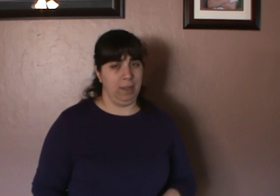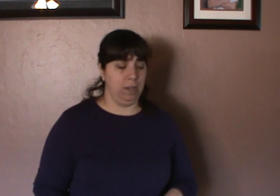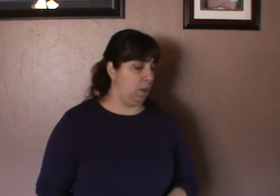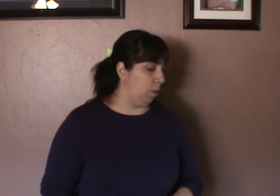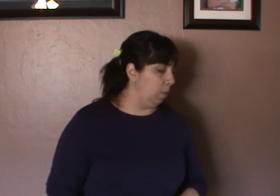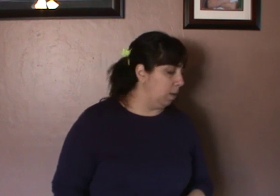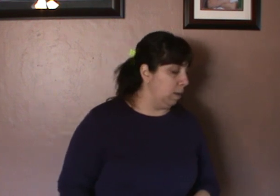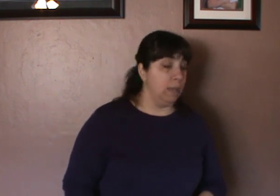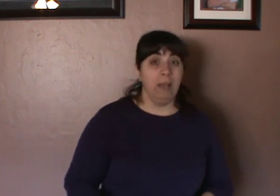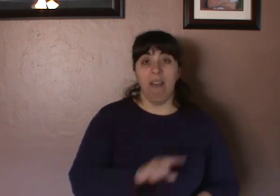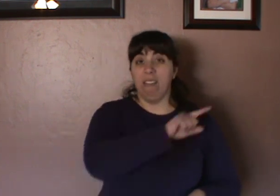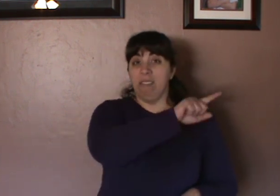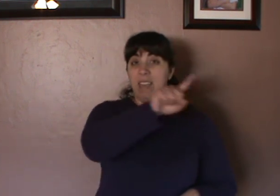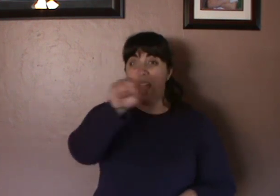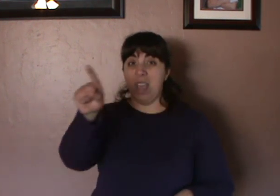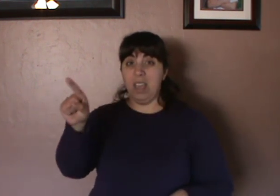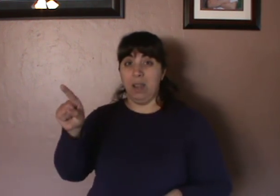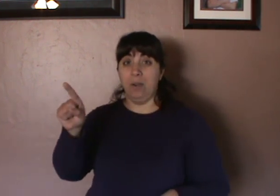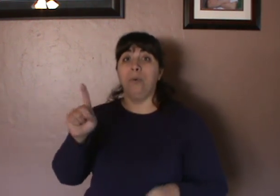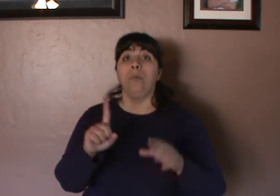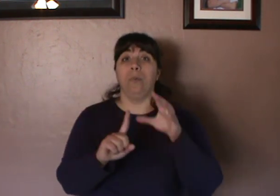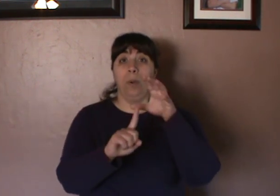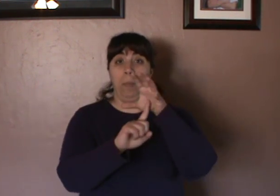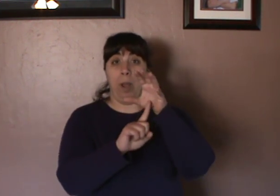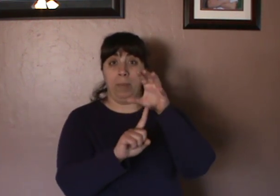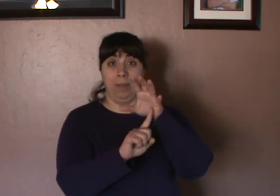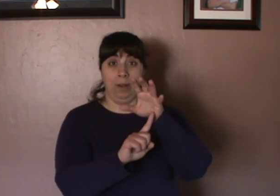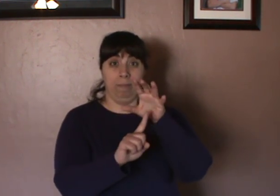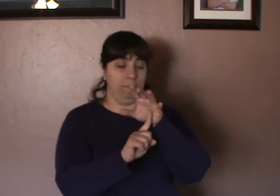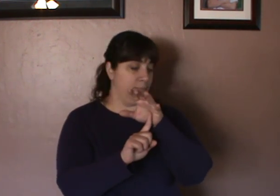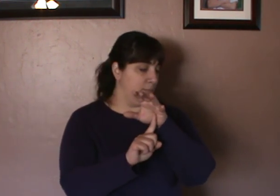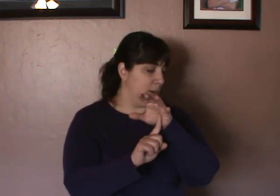no. They were popular.